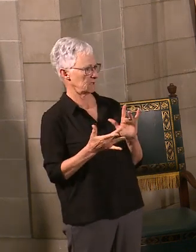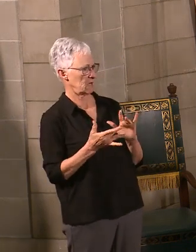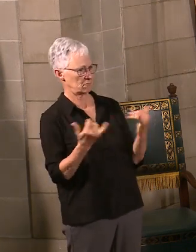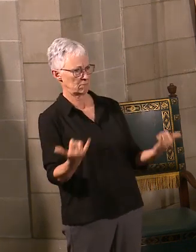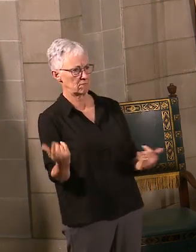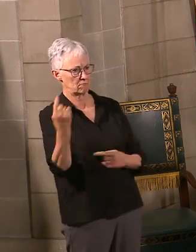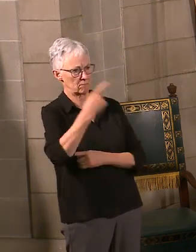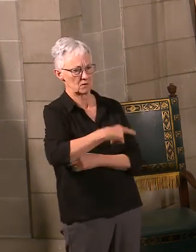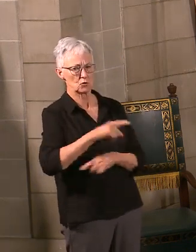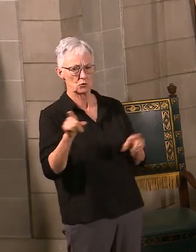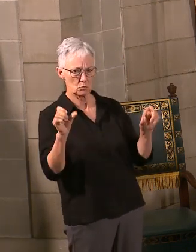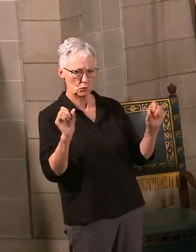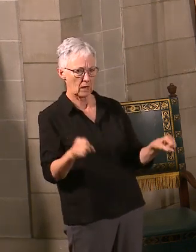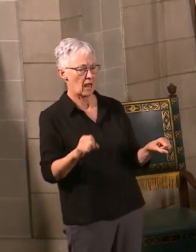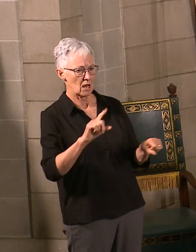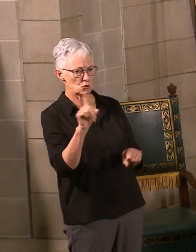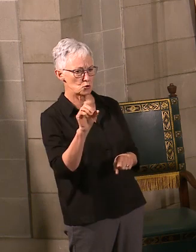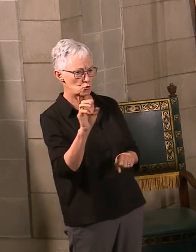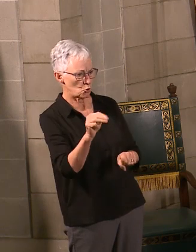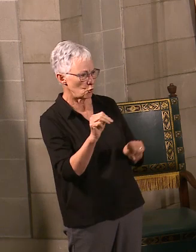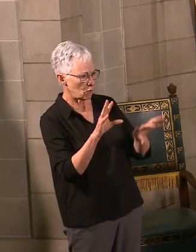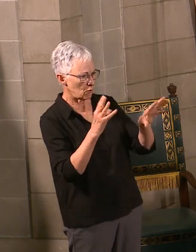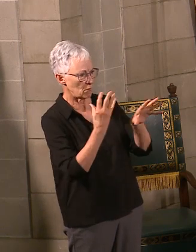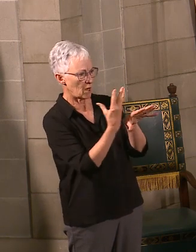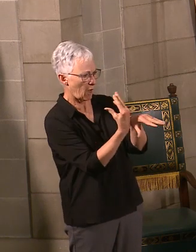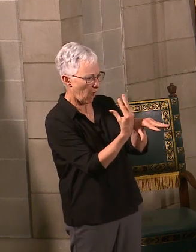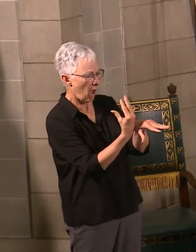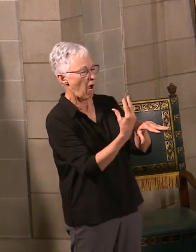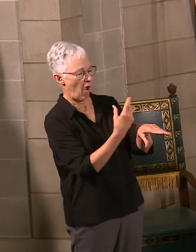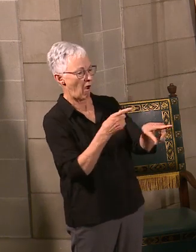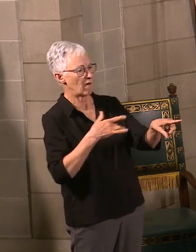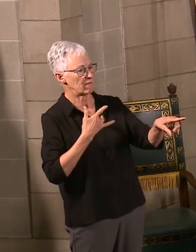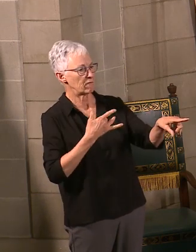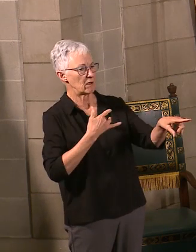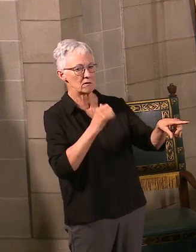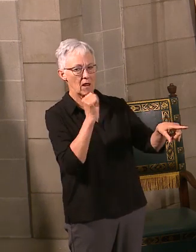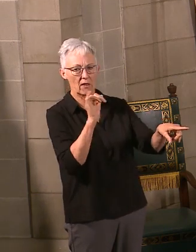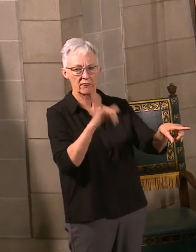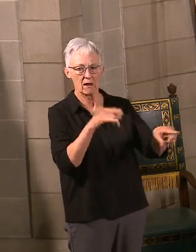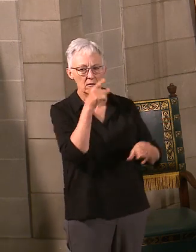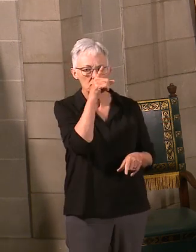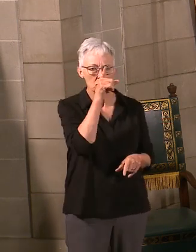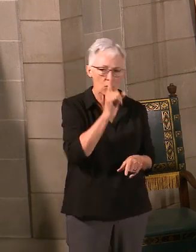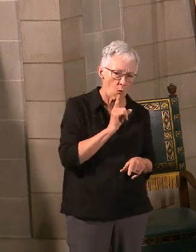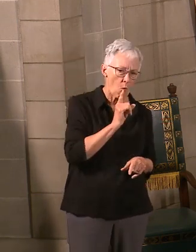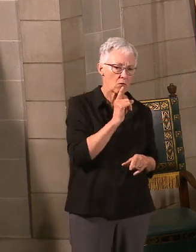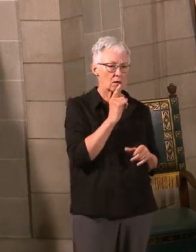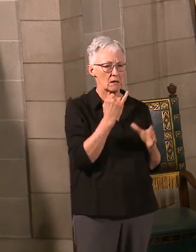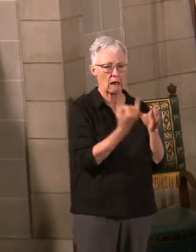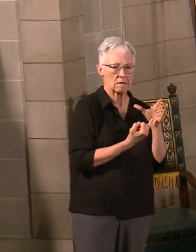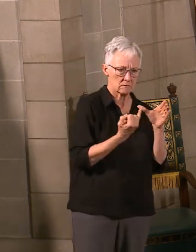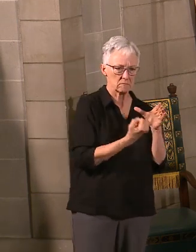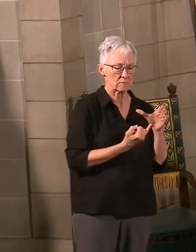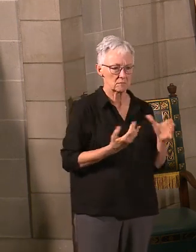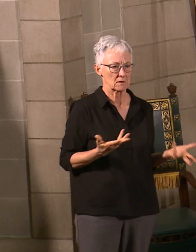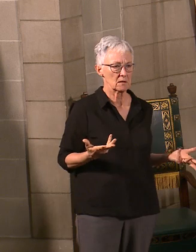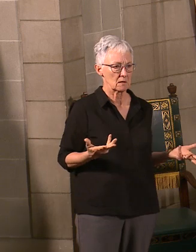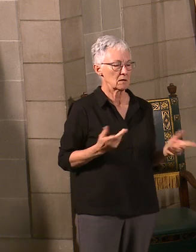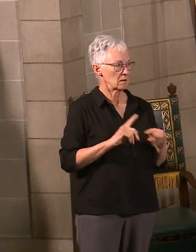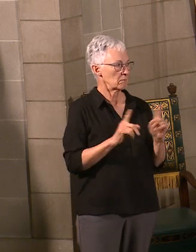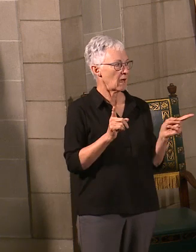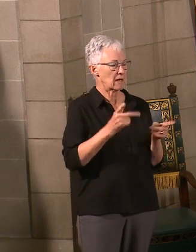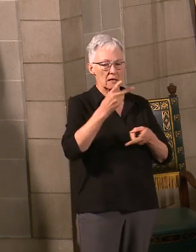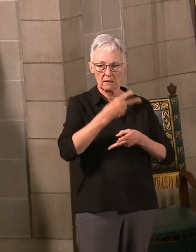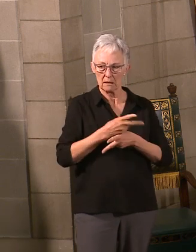get to overcome some of that isolation and make sure that people have got that connection. And again, this gets back to our motto: stay home, stay healthy, stay